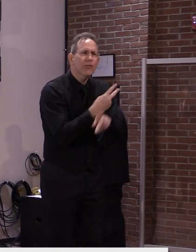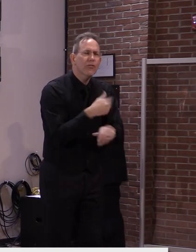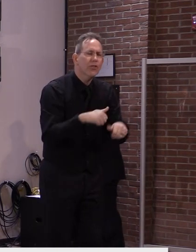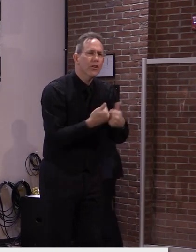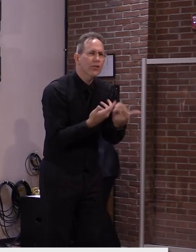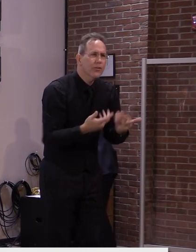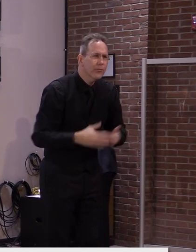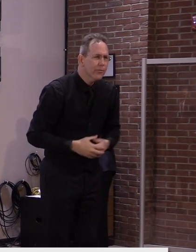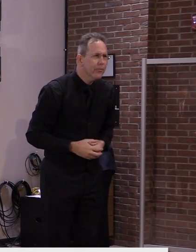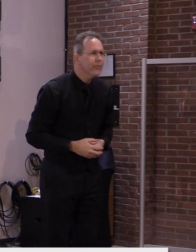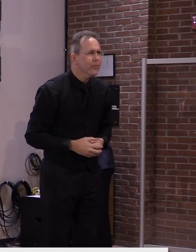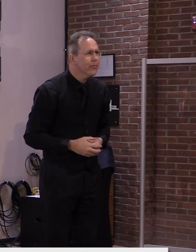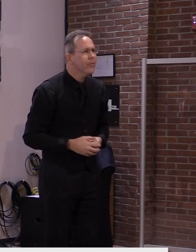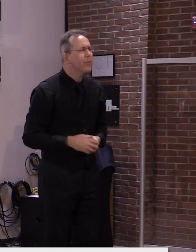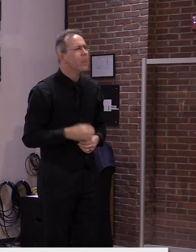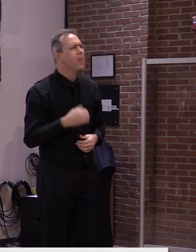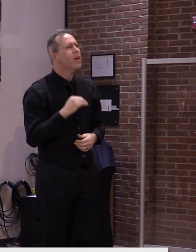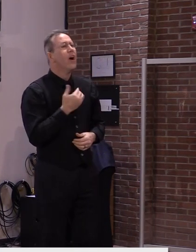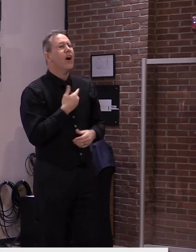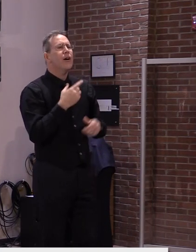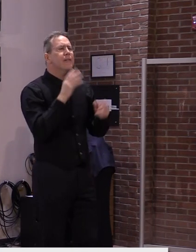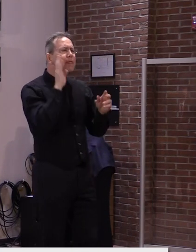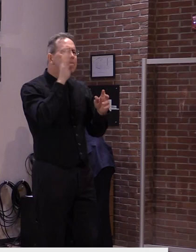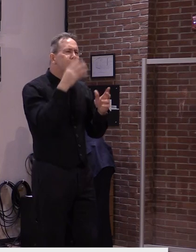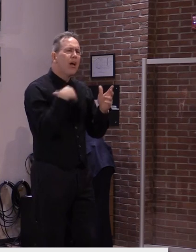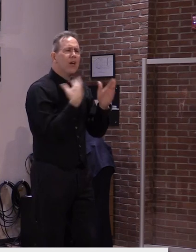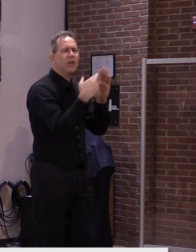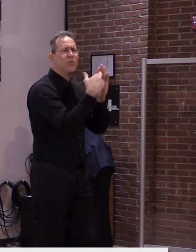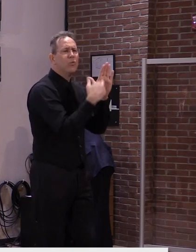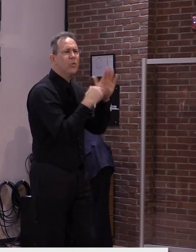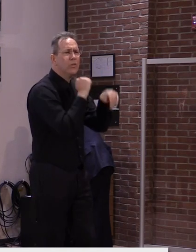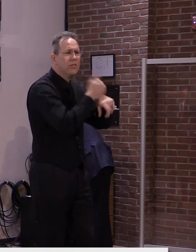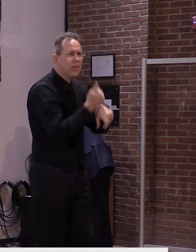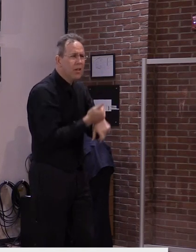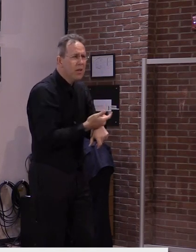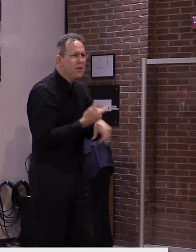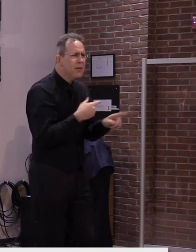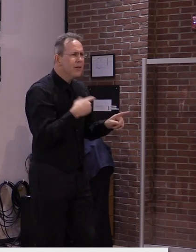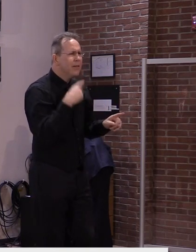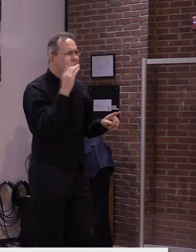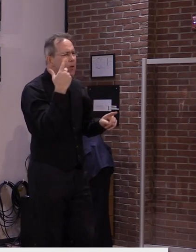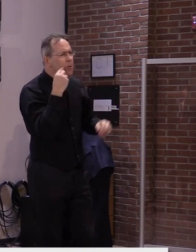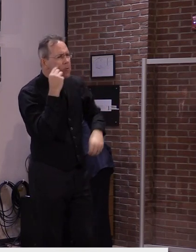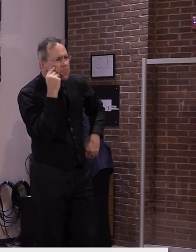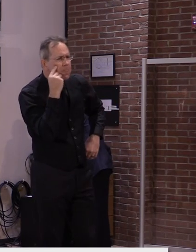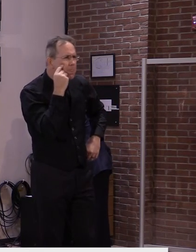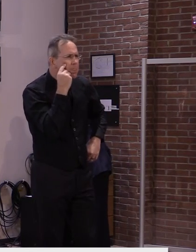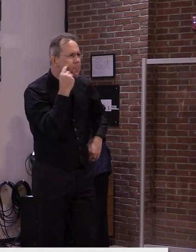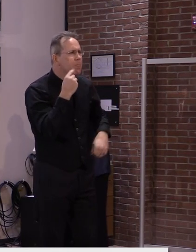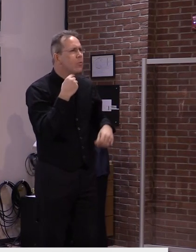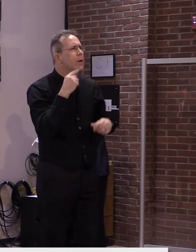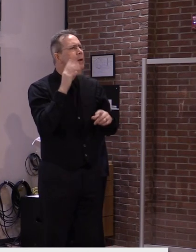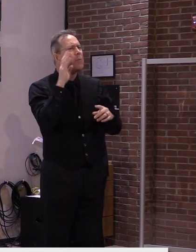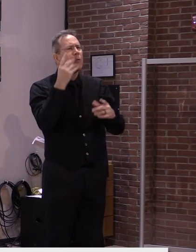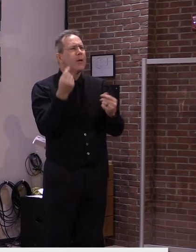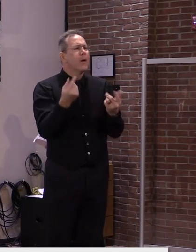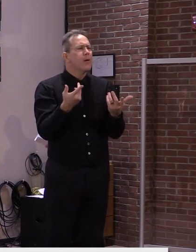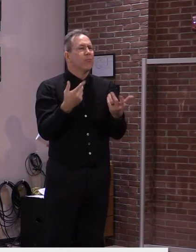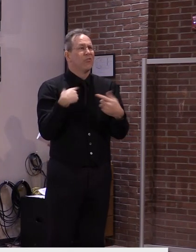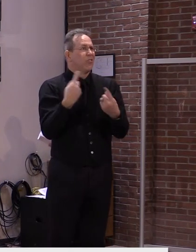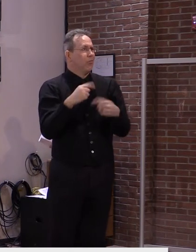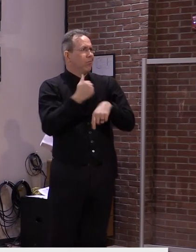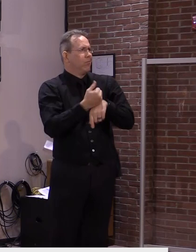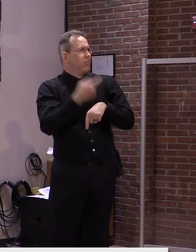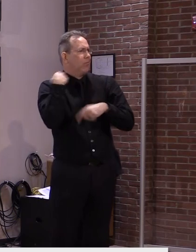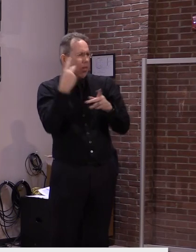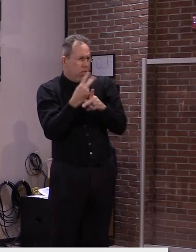proposed mitigation measures have not changed much, however, from what we considered earlier in the fall. But what has changed is our confidence level in the ability of